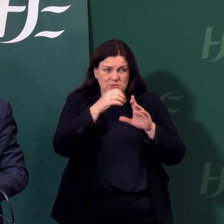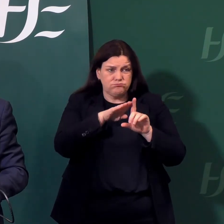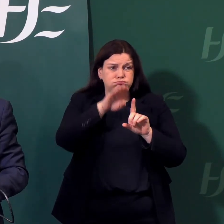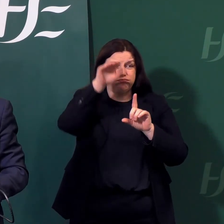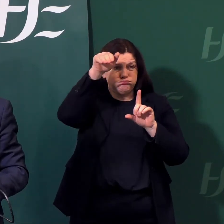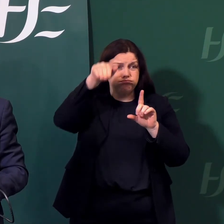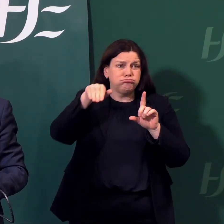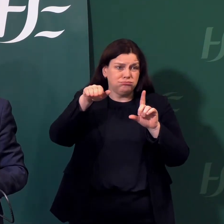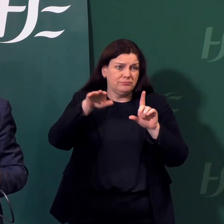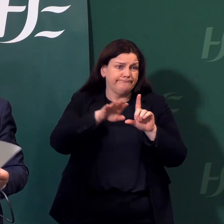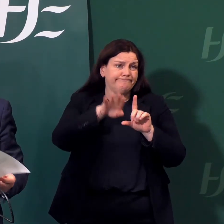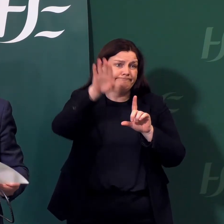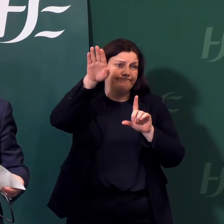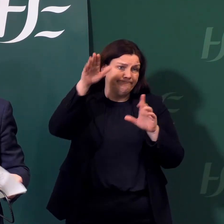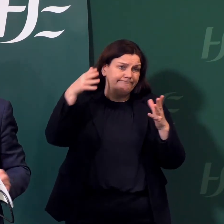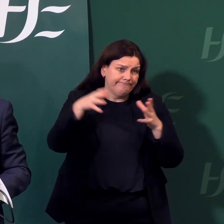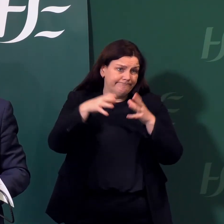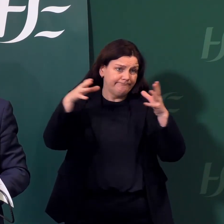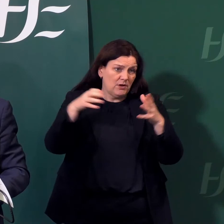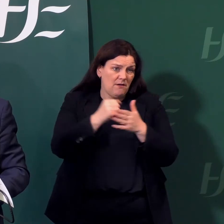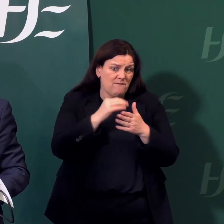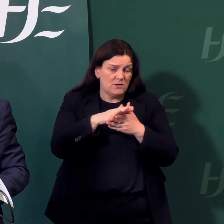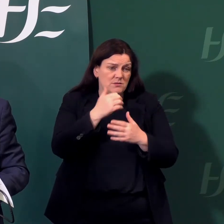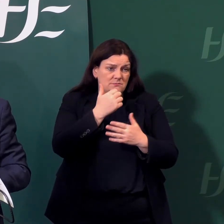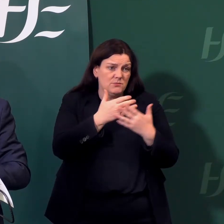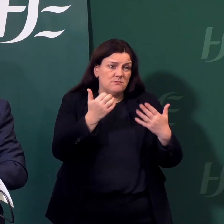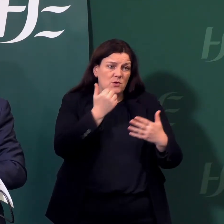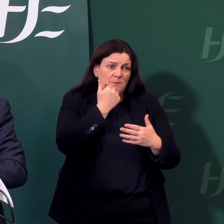of the COVID patients.